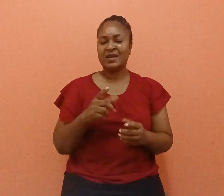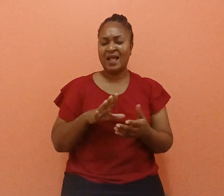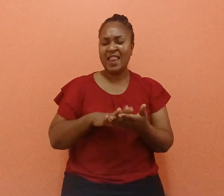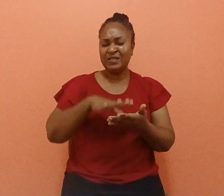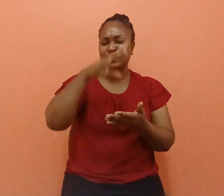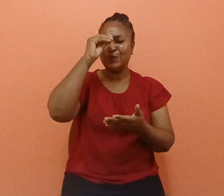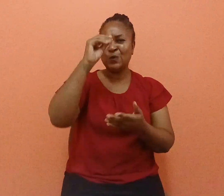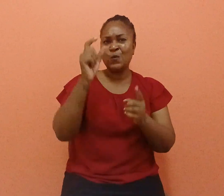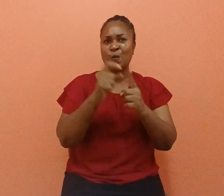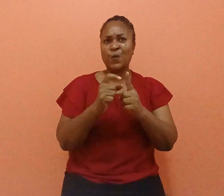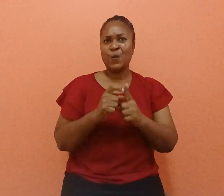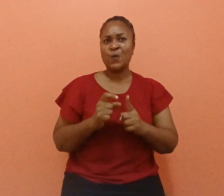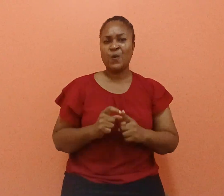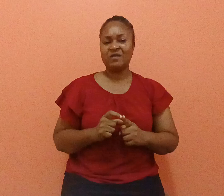words. I